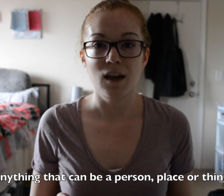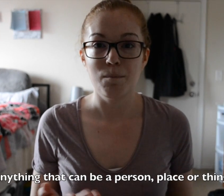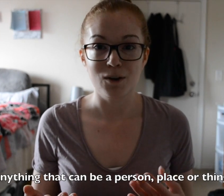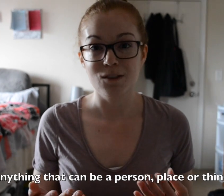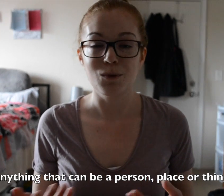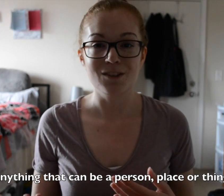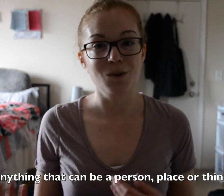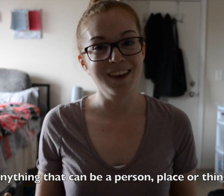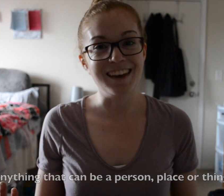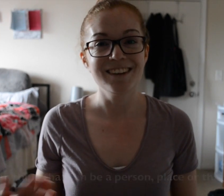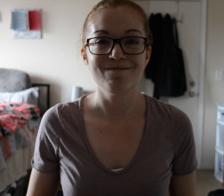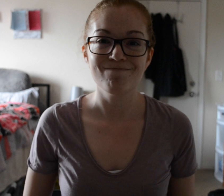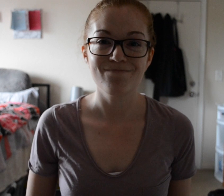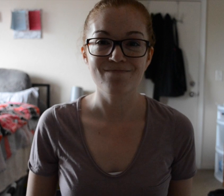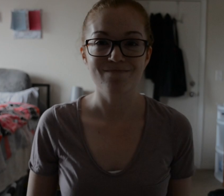a person, place, or thing.